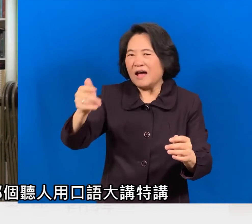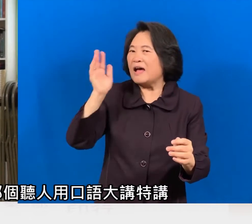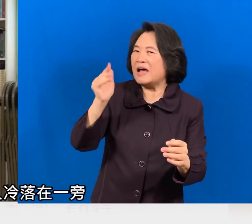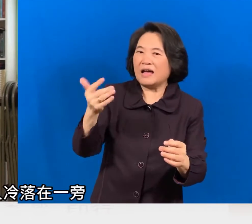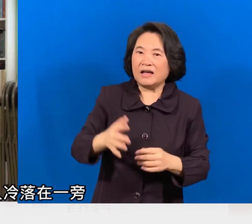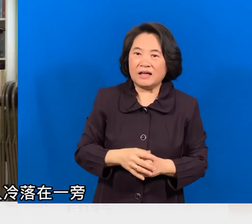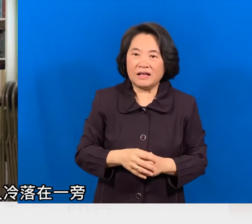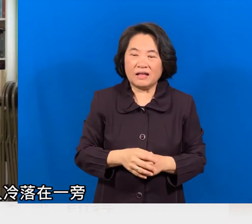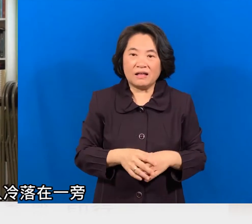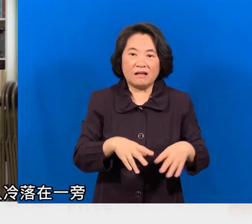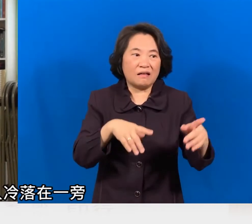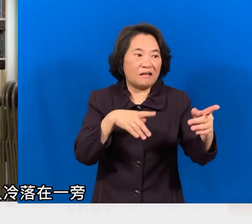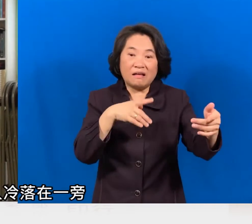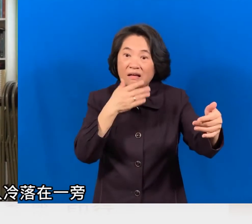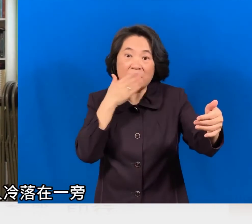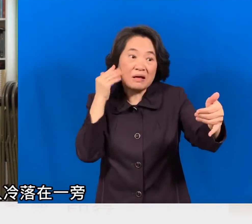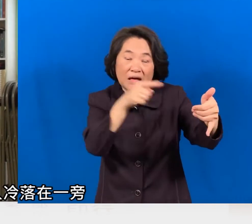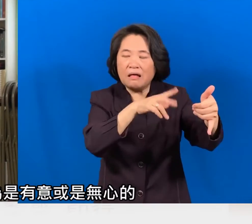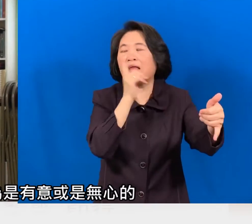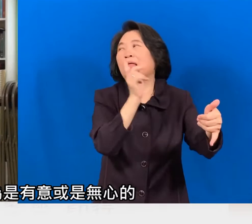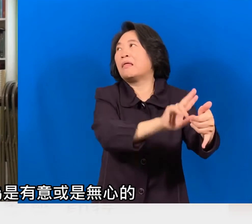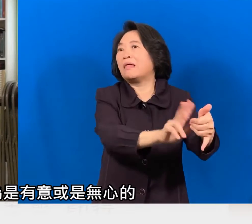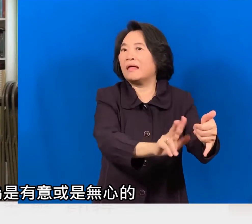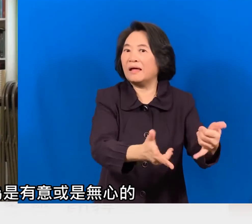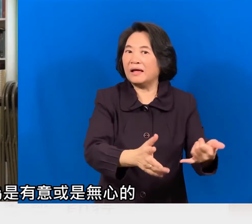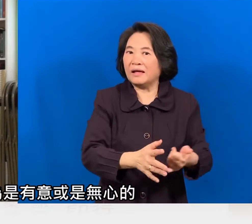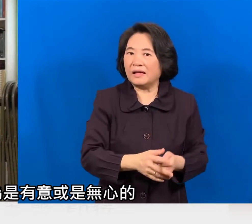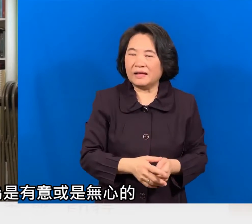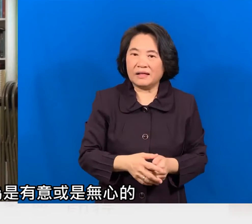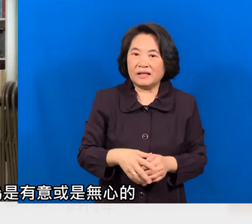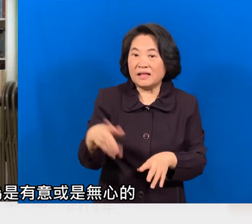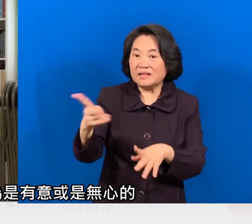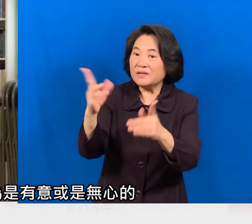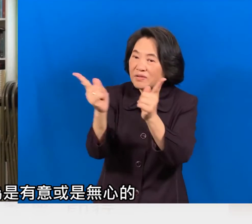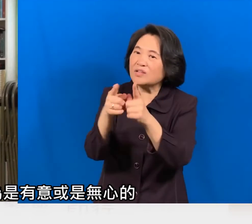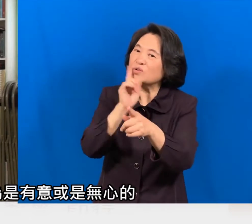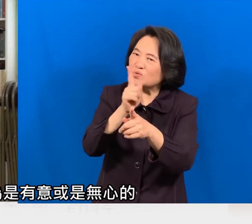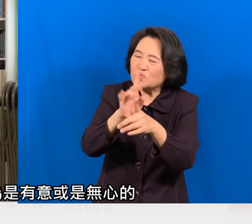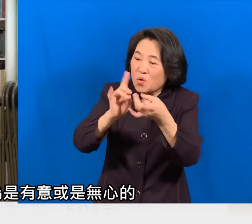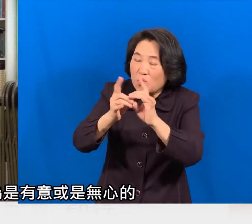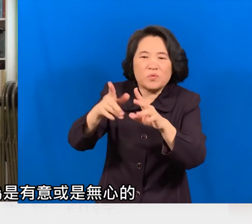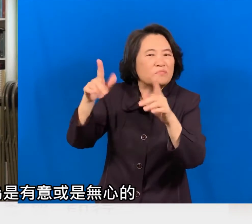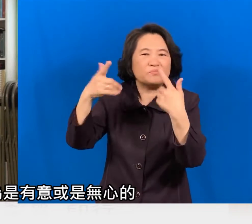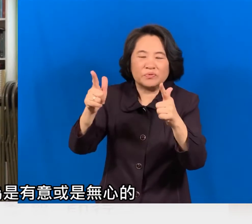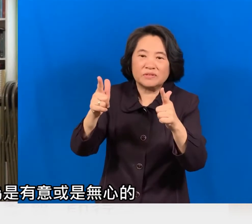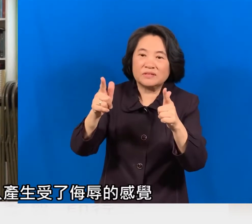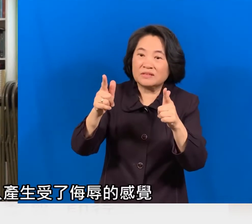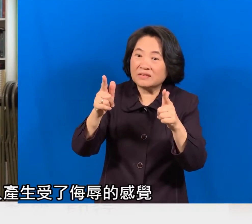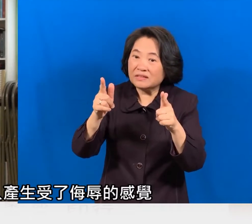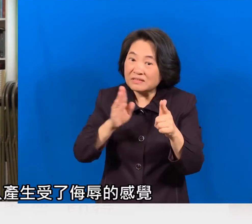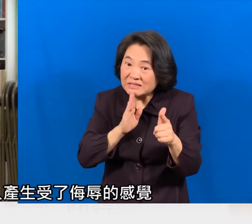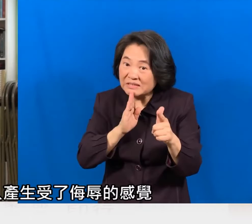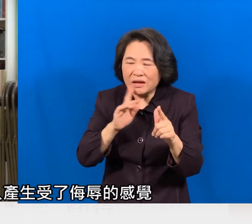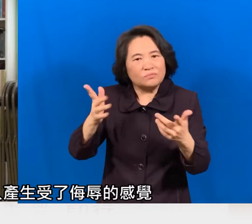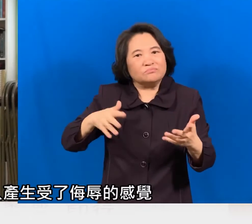person, casting the deaf person off to the side. Regardless of whether such behavior is intentional or not,